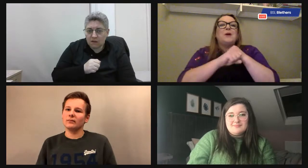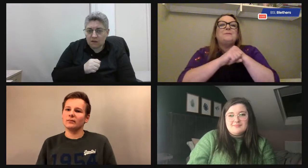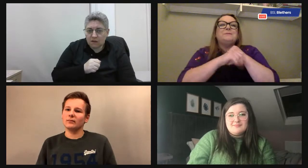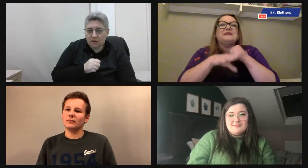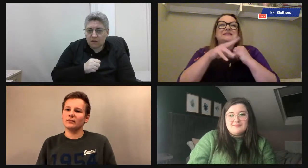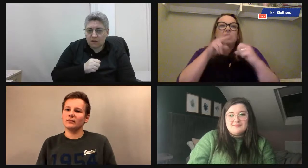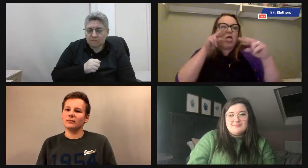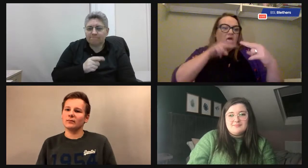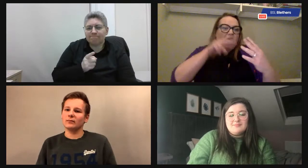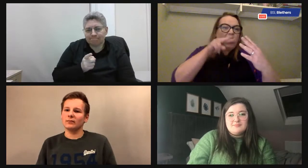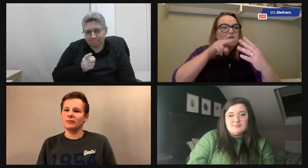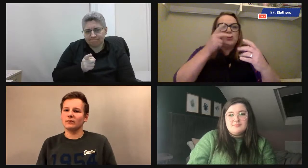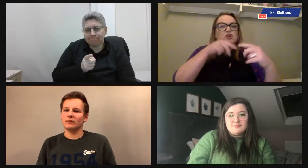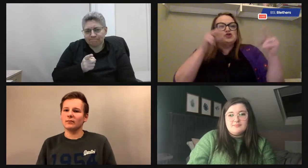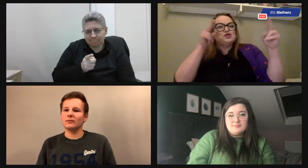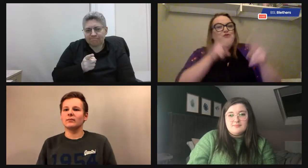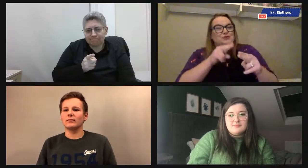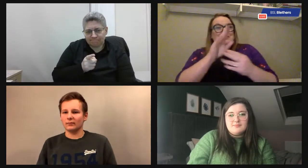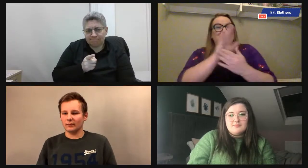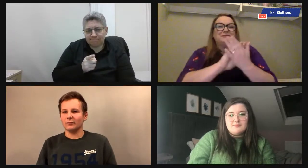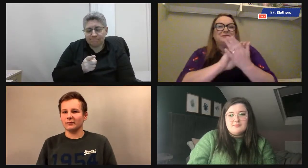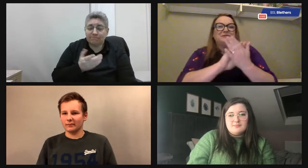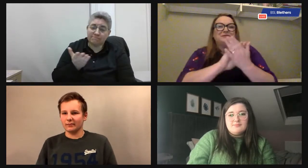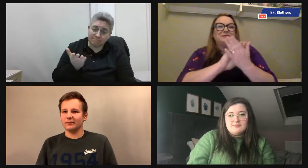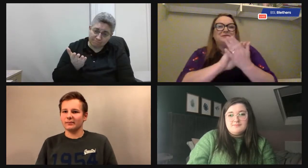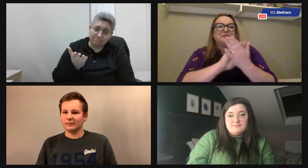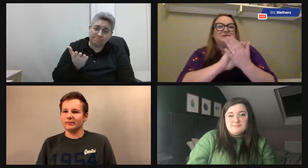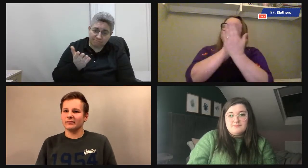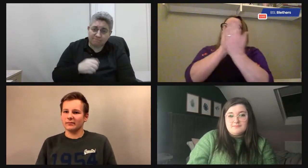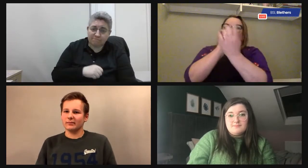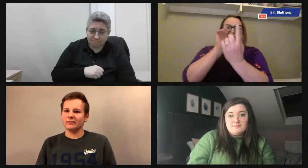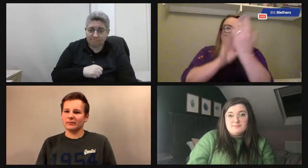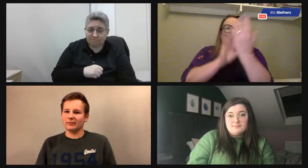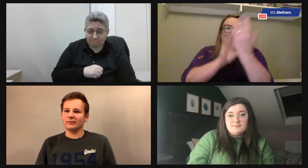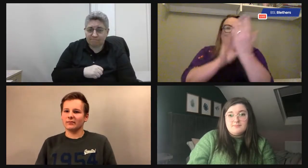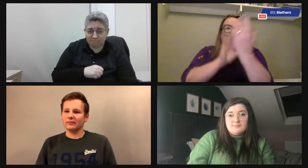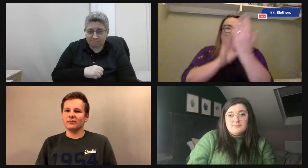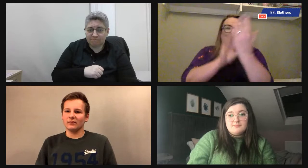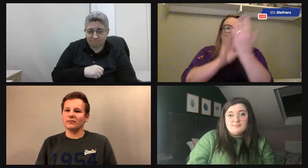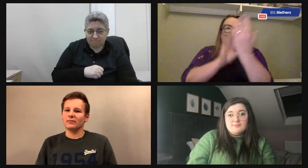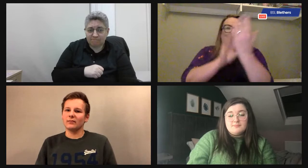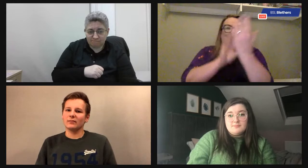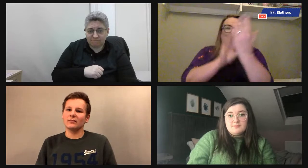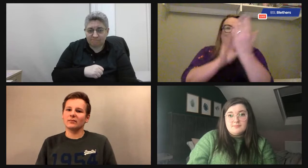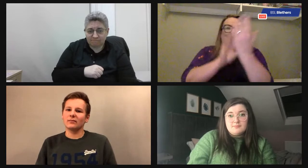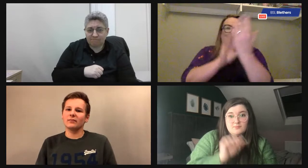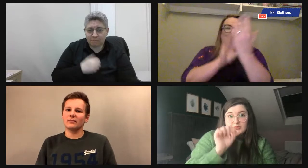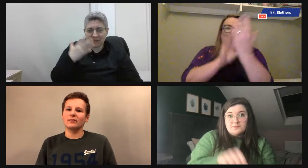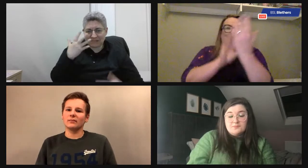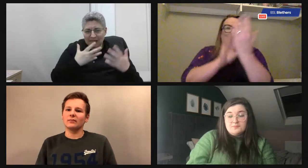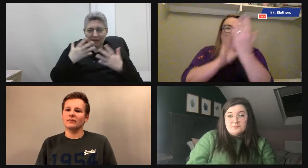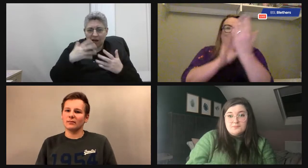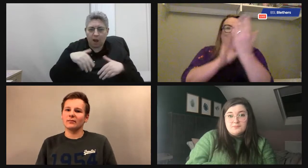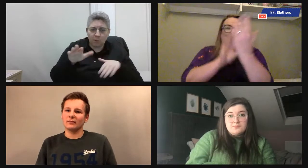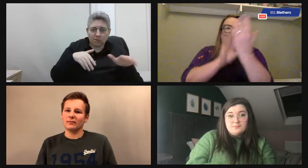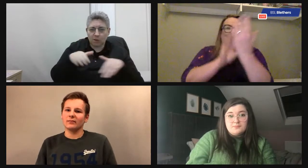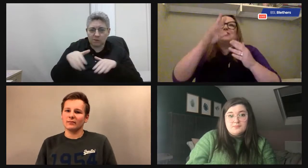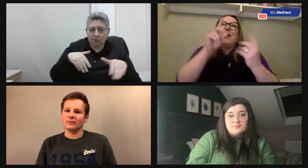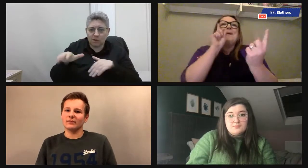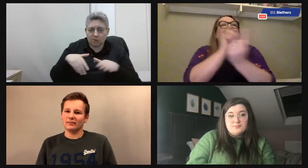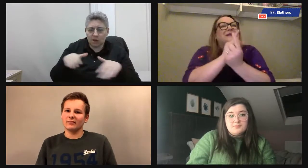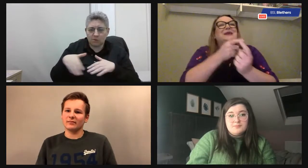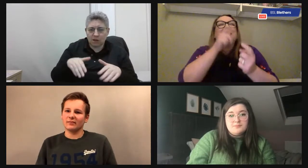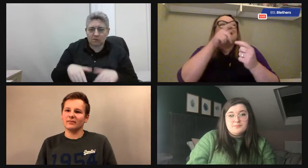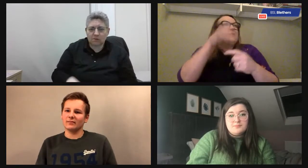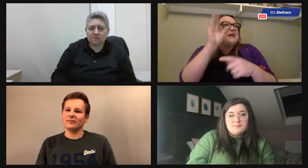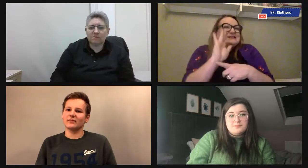and Erin have really covered everything, but I would just add in social media is there for fun, but